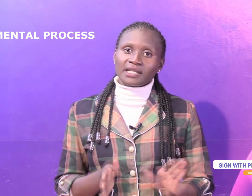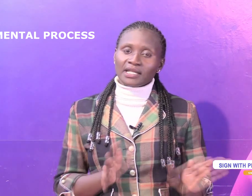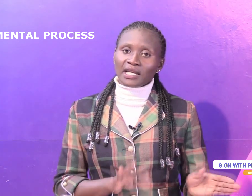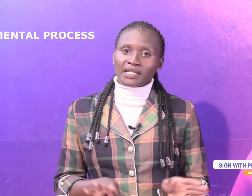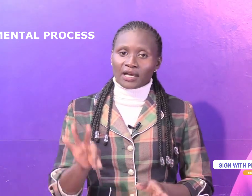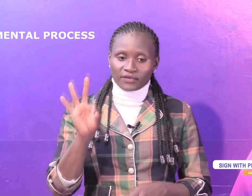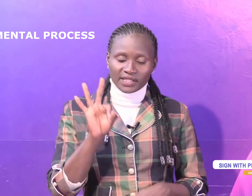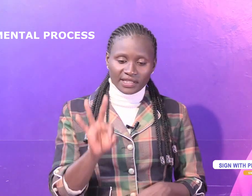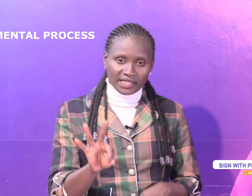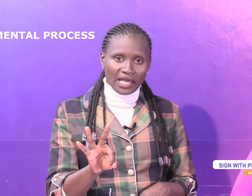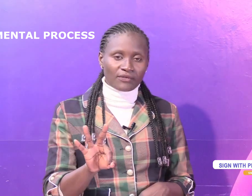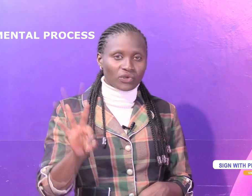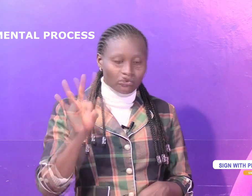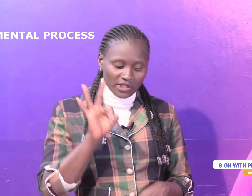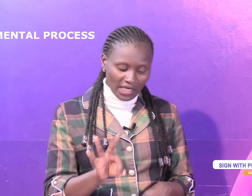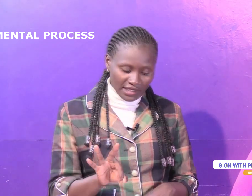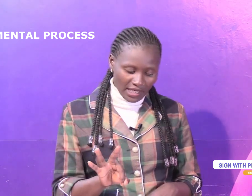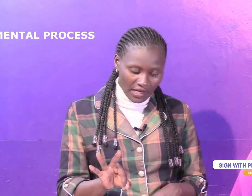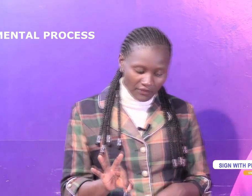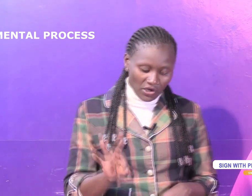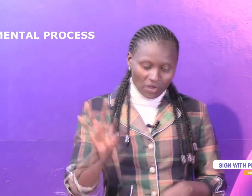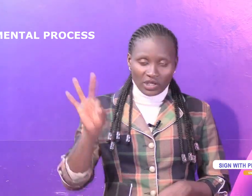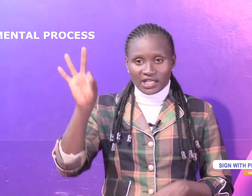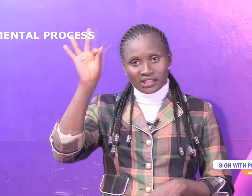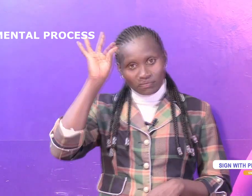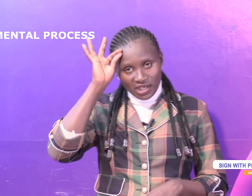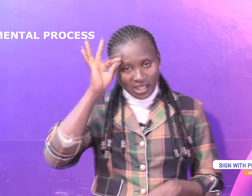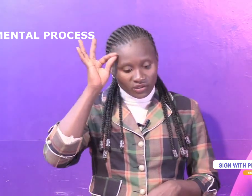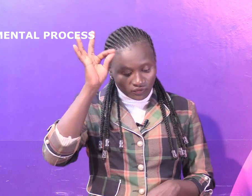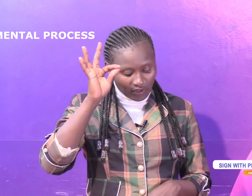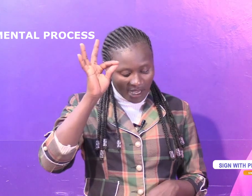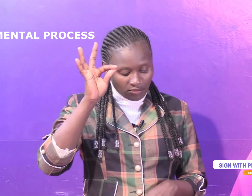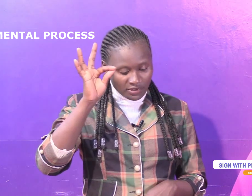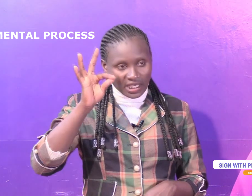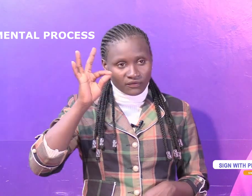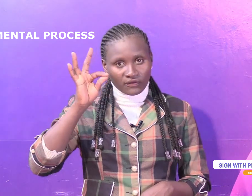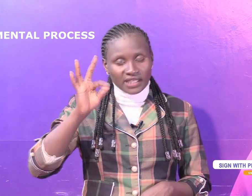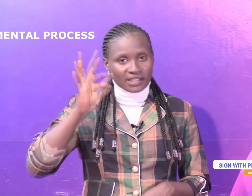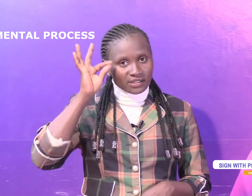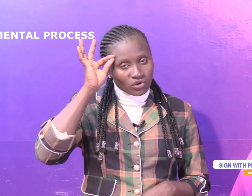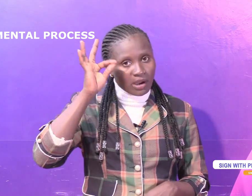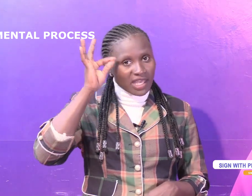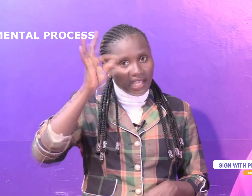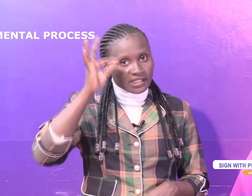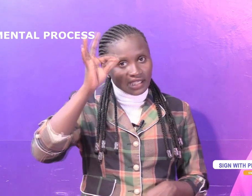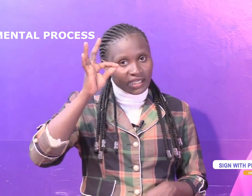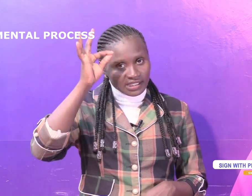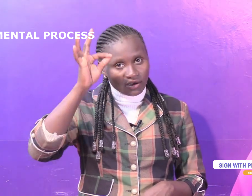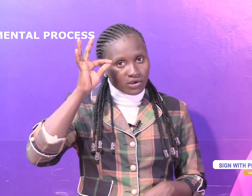letter F. This is letter F. So using a letter F, you're just making it to sign for fantasy. So you are making it like a circle, as